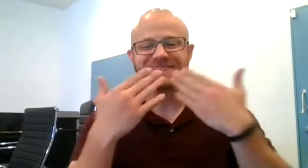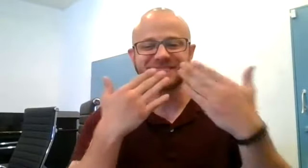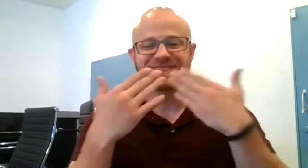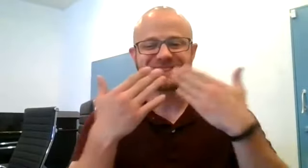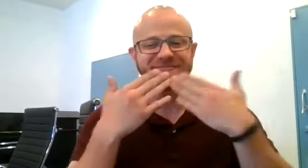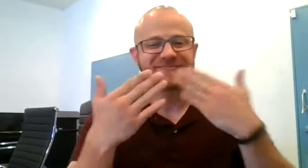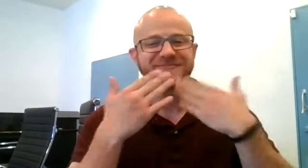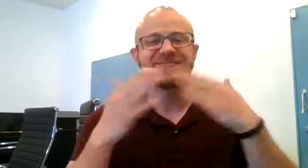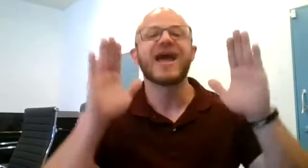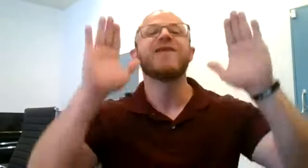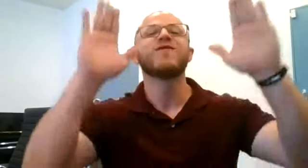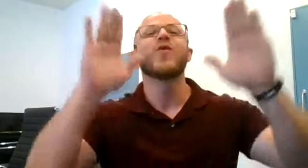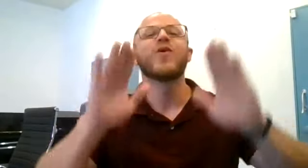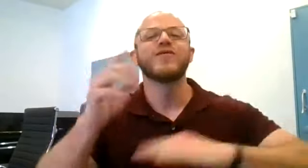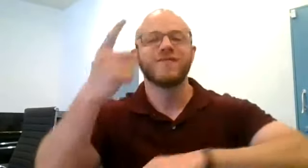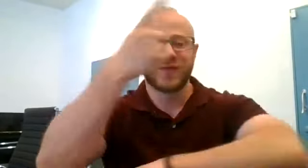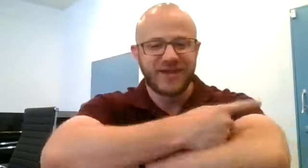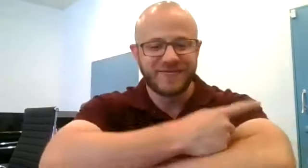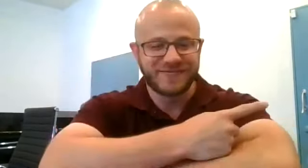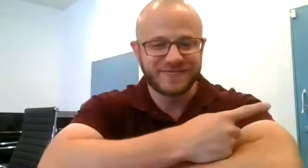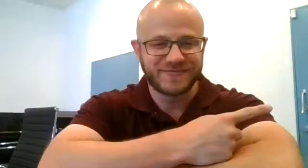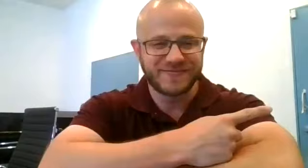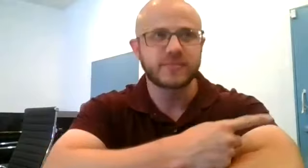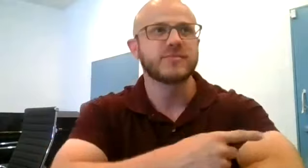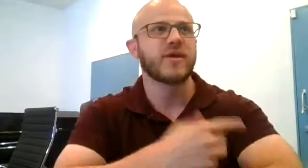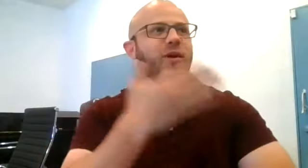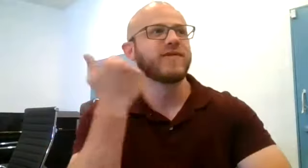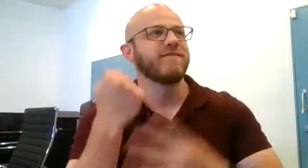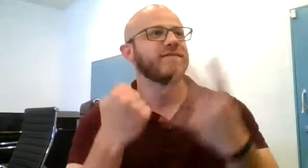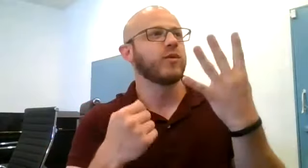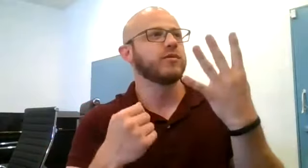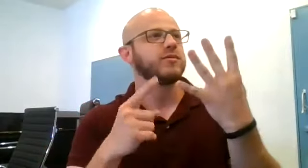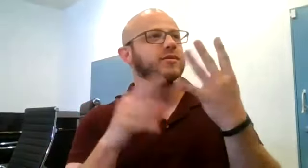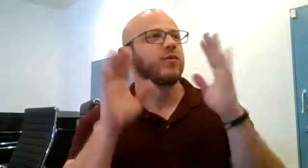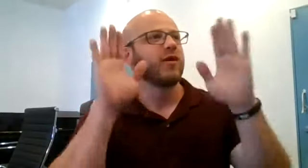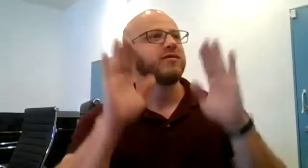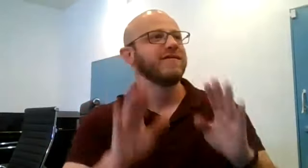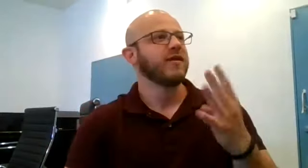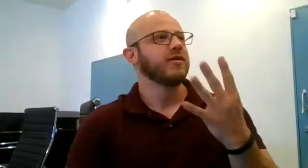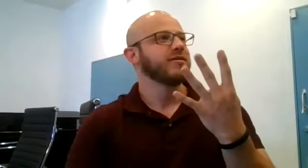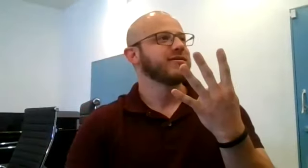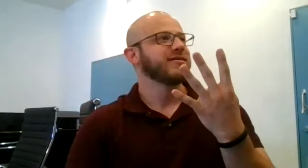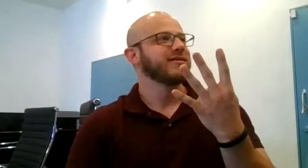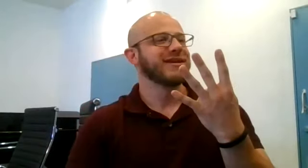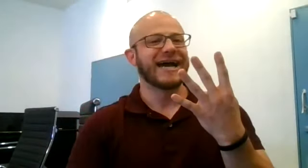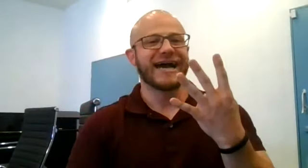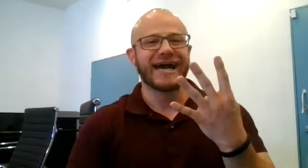Thank you. Have a wonderful day. Wait, I forgot 4. Wonderful.